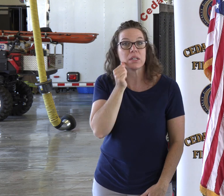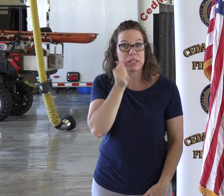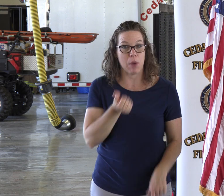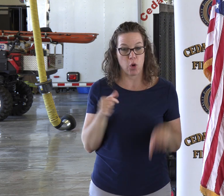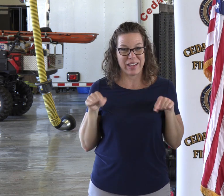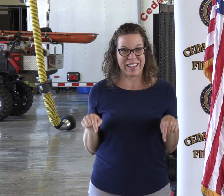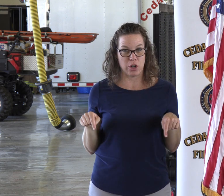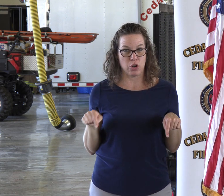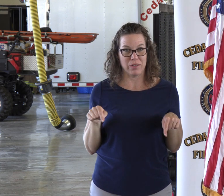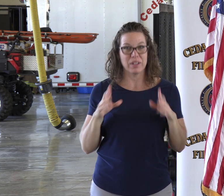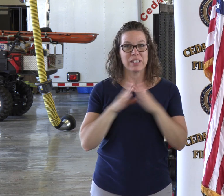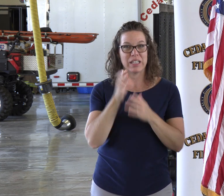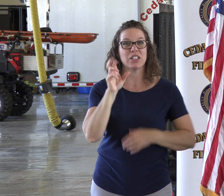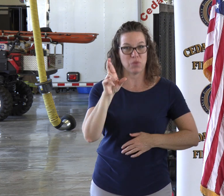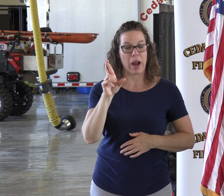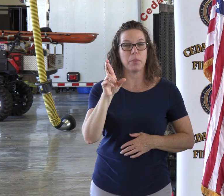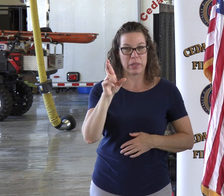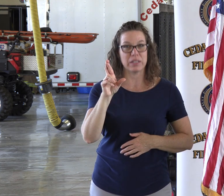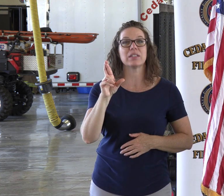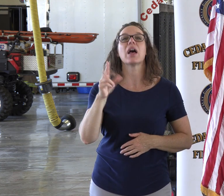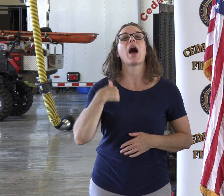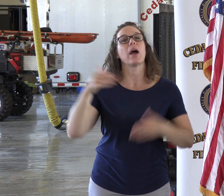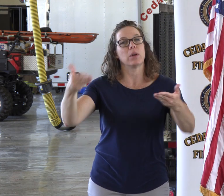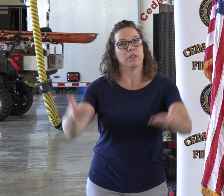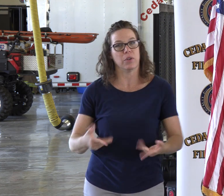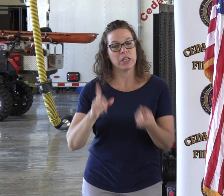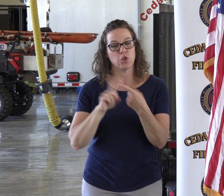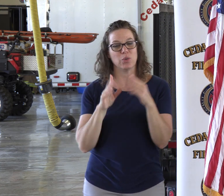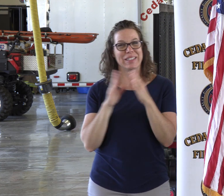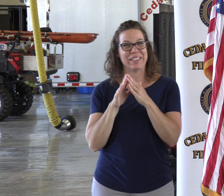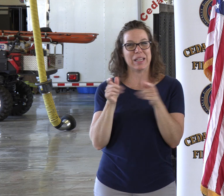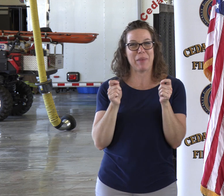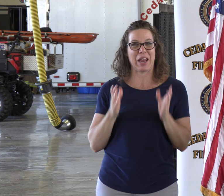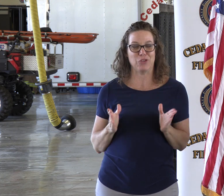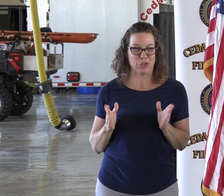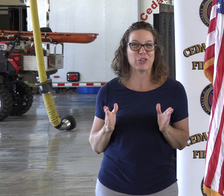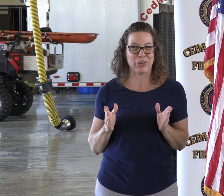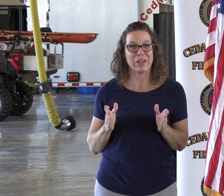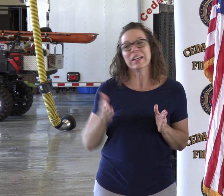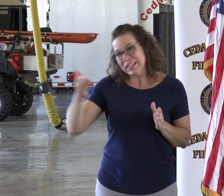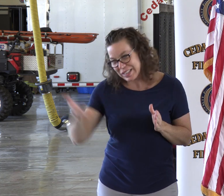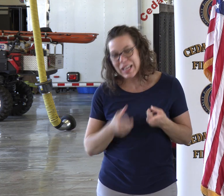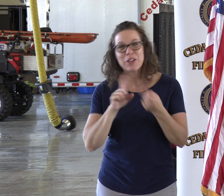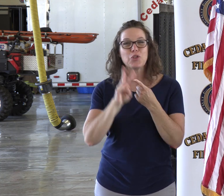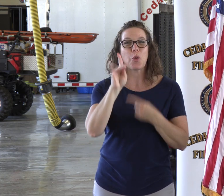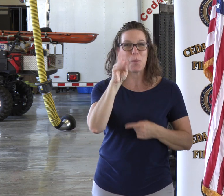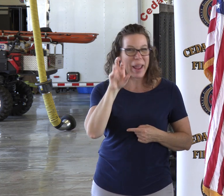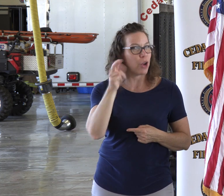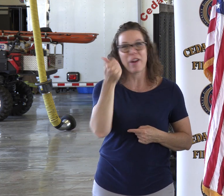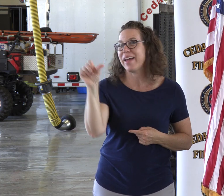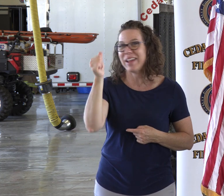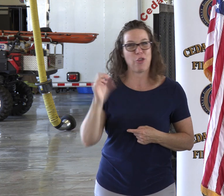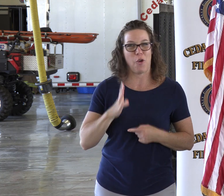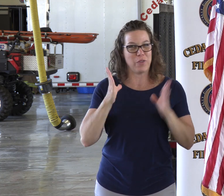the city of Cedar Rapids, I would like to extend an invitation to the city manager, to the mayor, any elected officials,